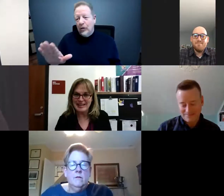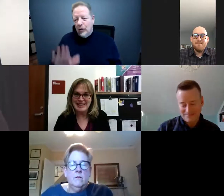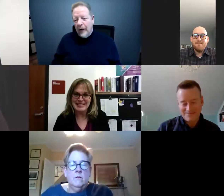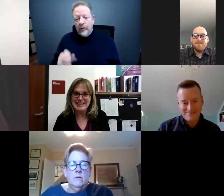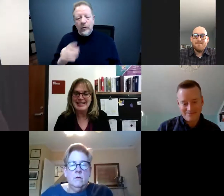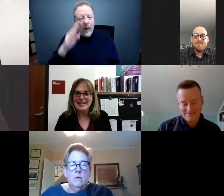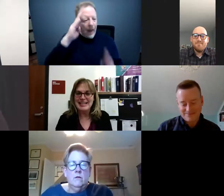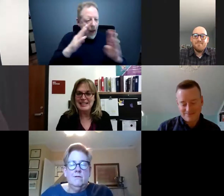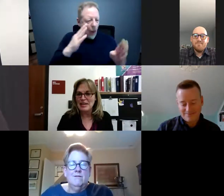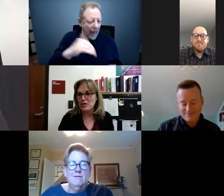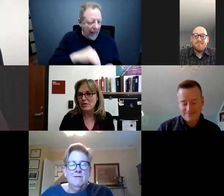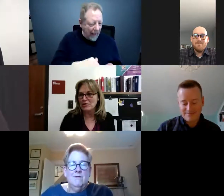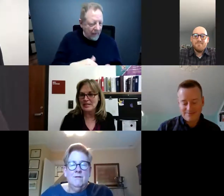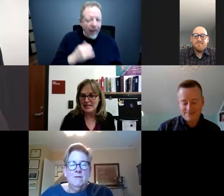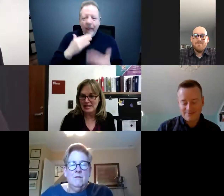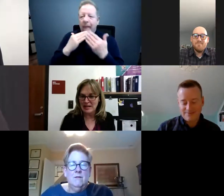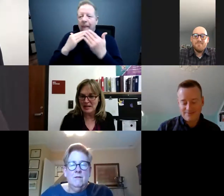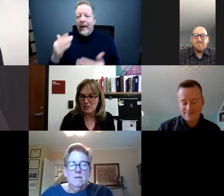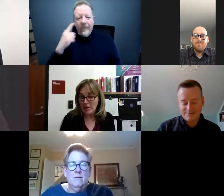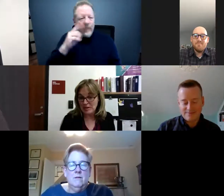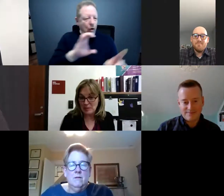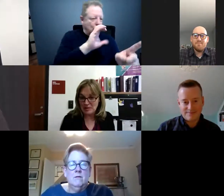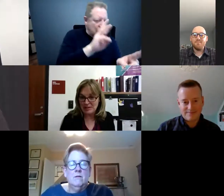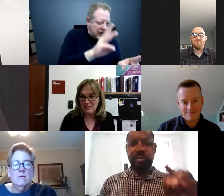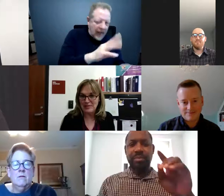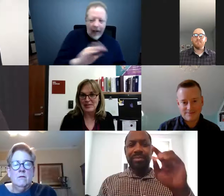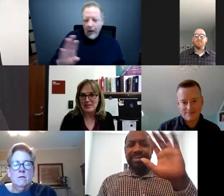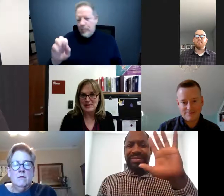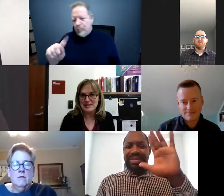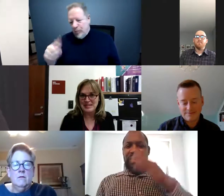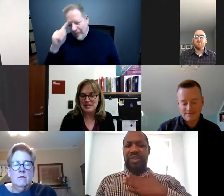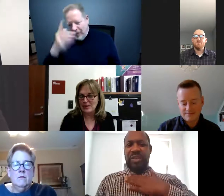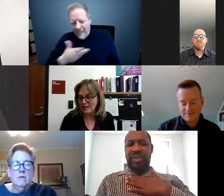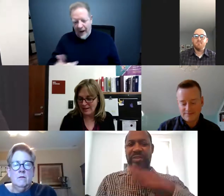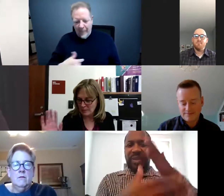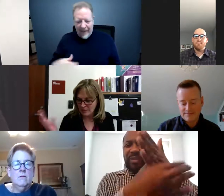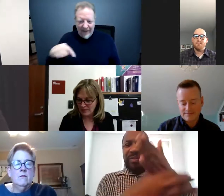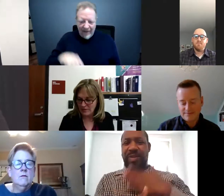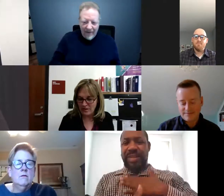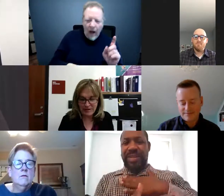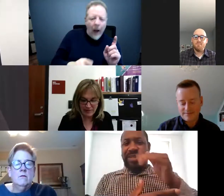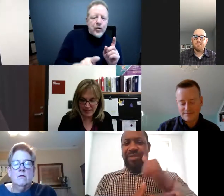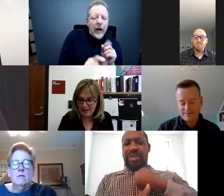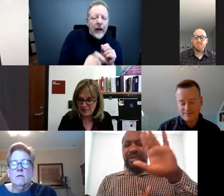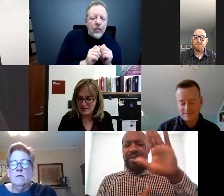again, and thank you for Christine and Brett especially for inviting me to this meeting. I'm very, very happy to do